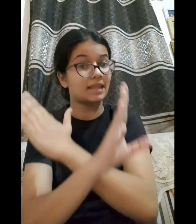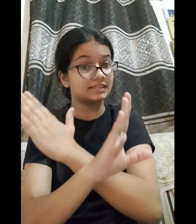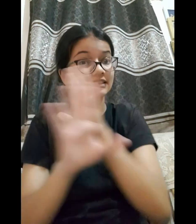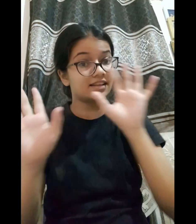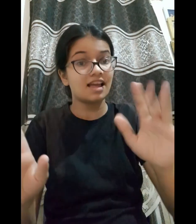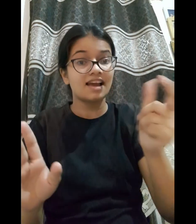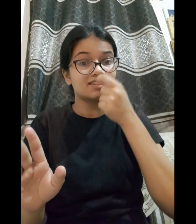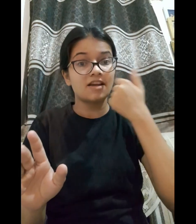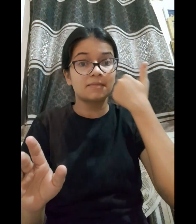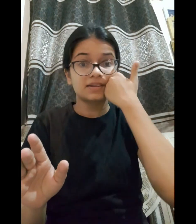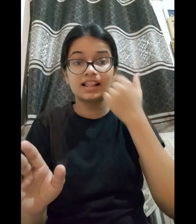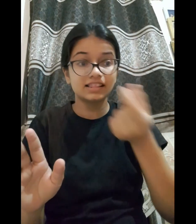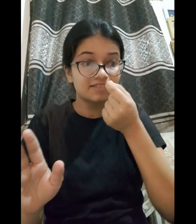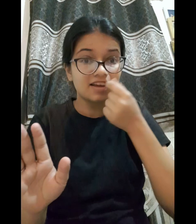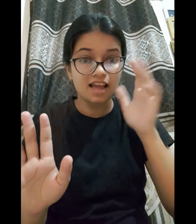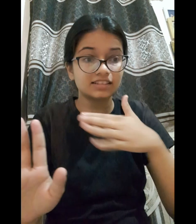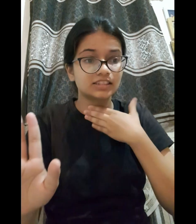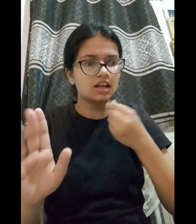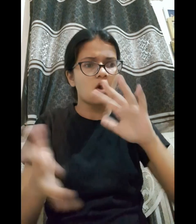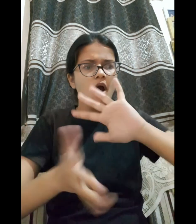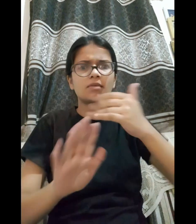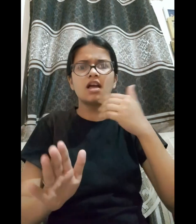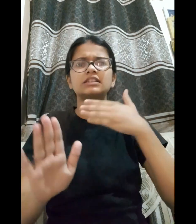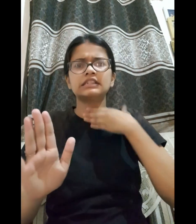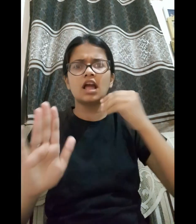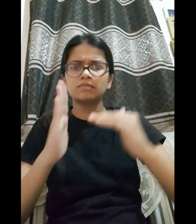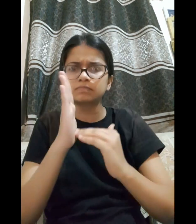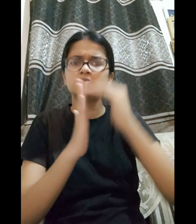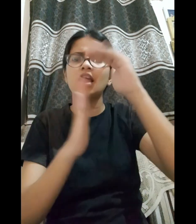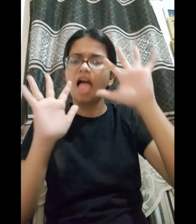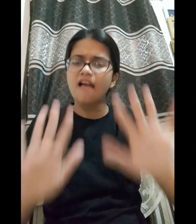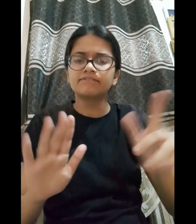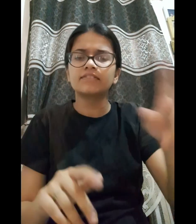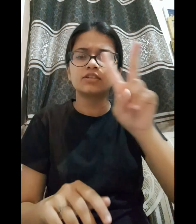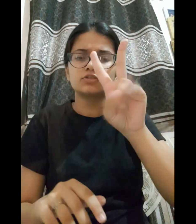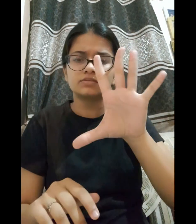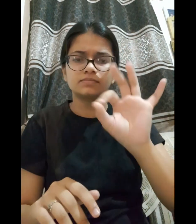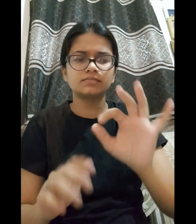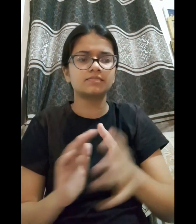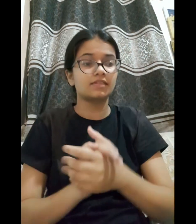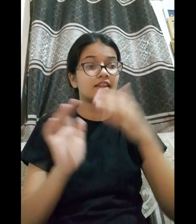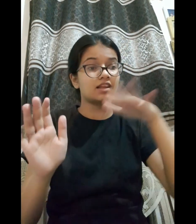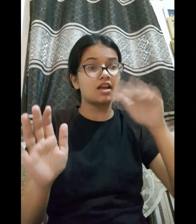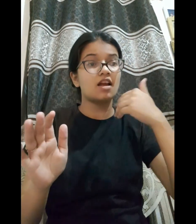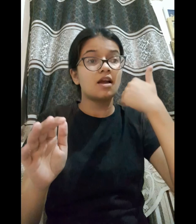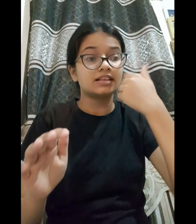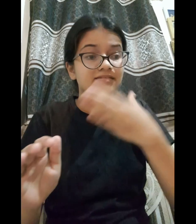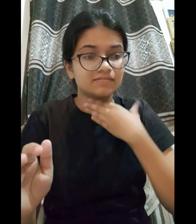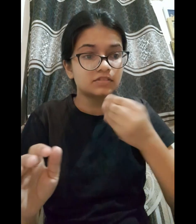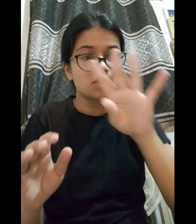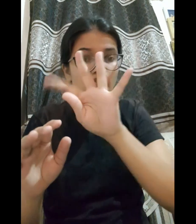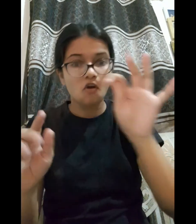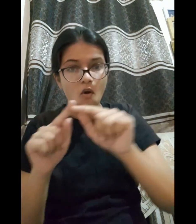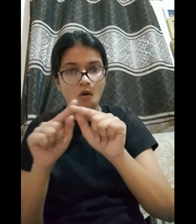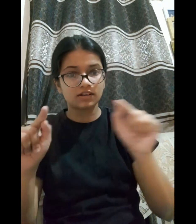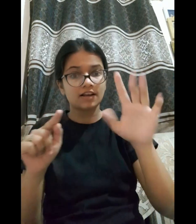diabetics when they are on steroids. Does it mean your blood sugar has gone to 250? Yes, it's possible. Diabetics, the sugar may go up to 400, 500. Be